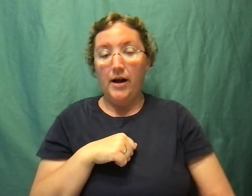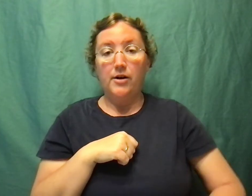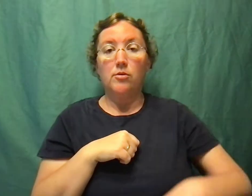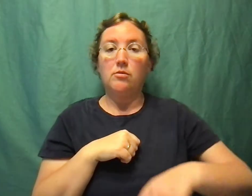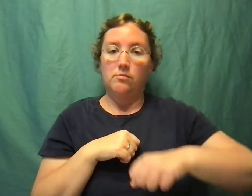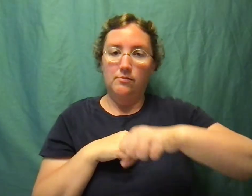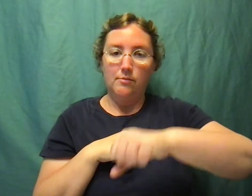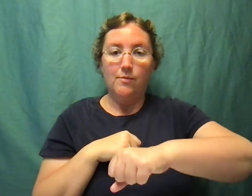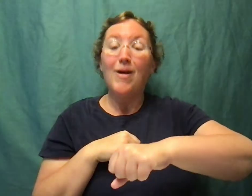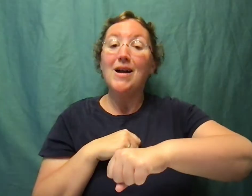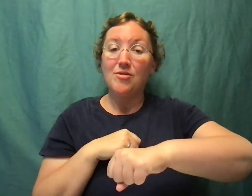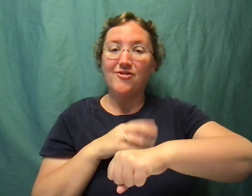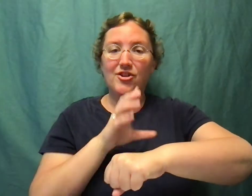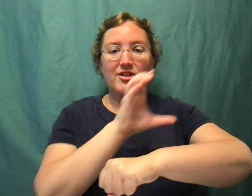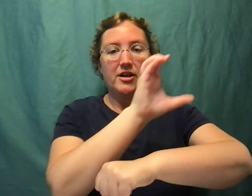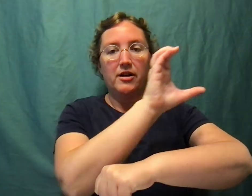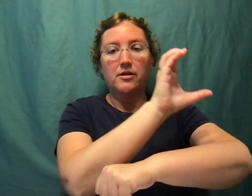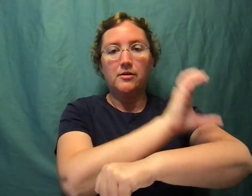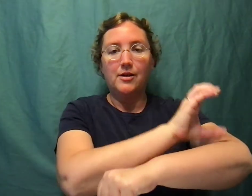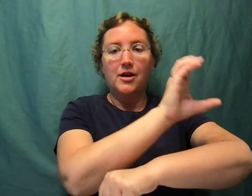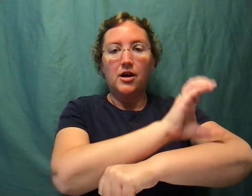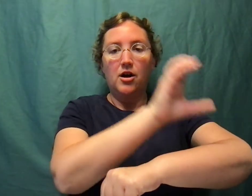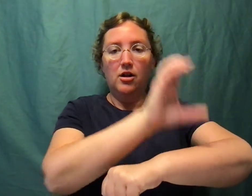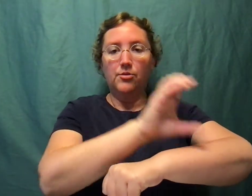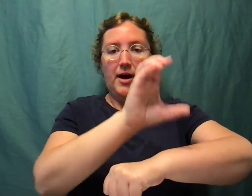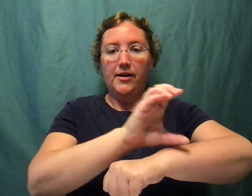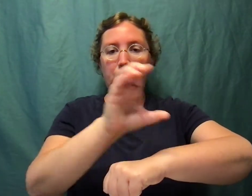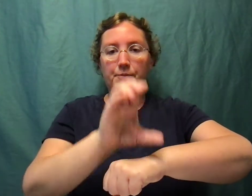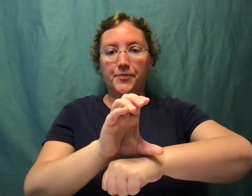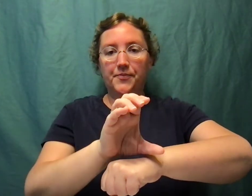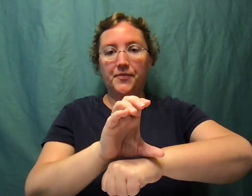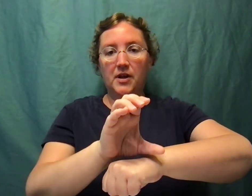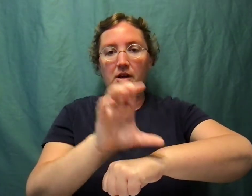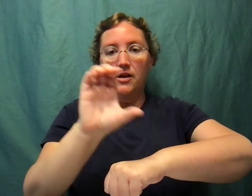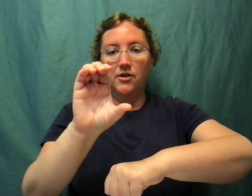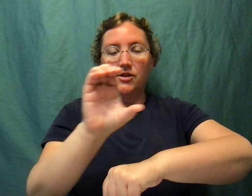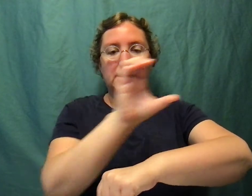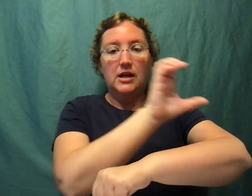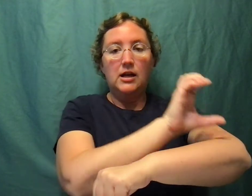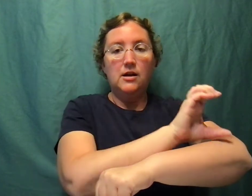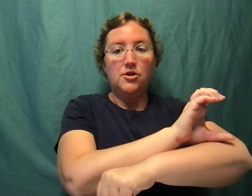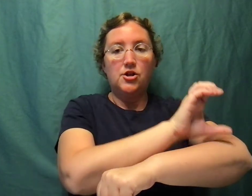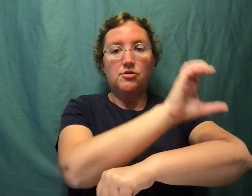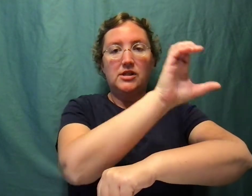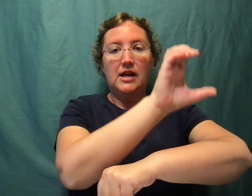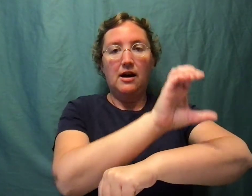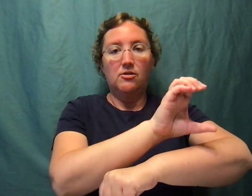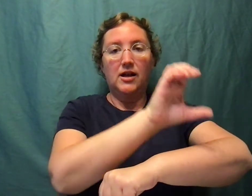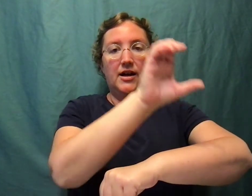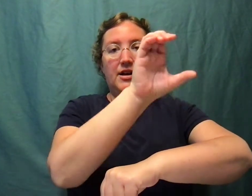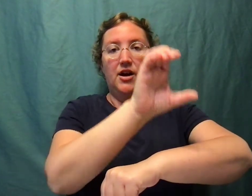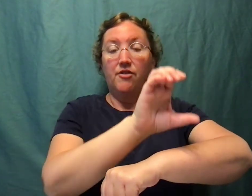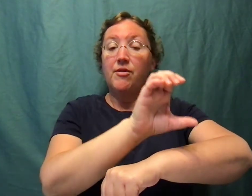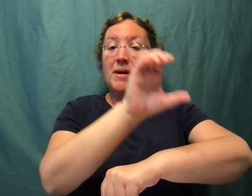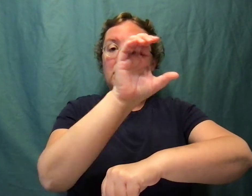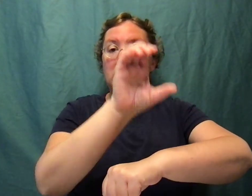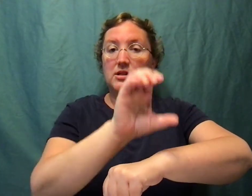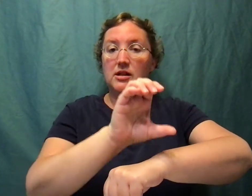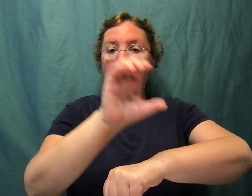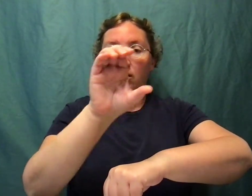Colorado. My preferred sign, Colorado. Your C shows the outline of the mountains in